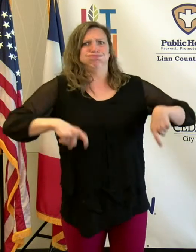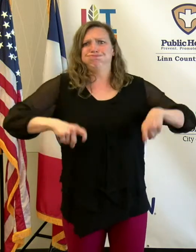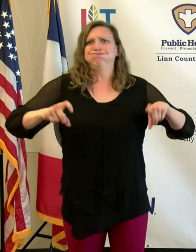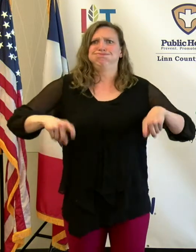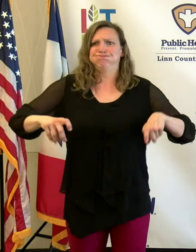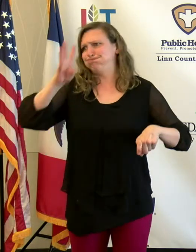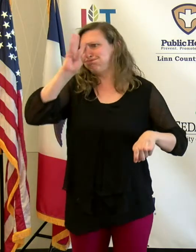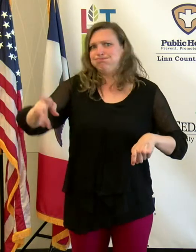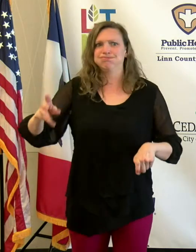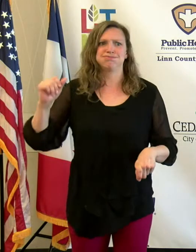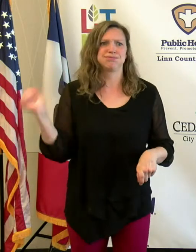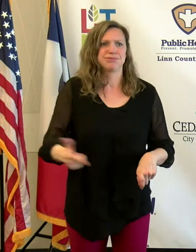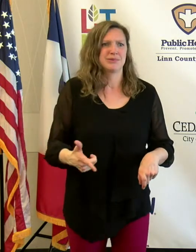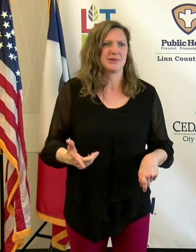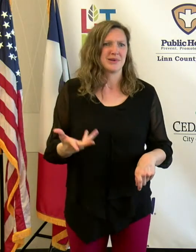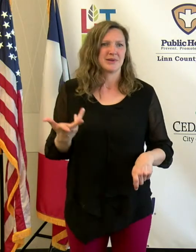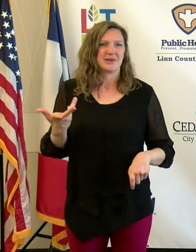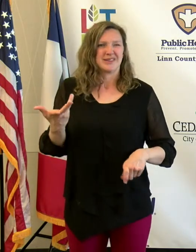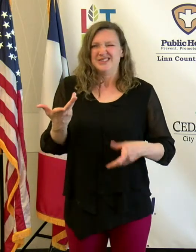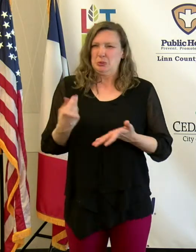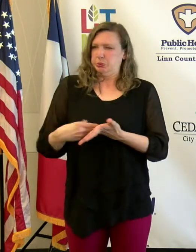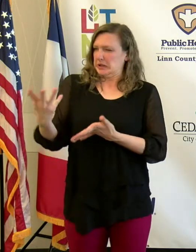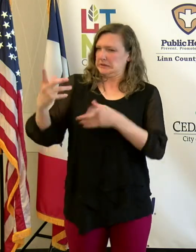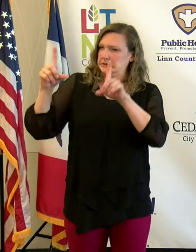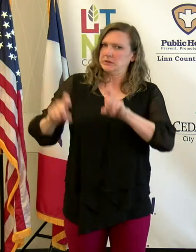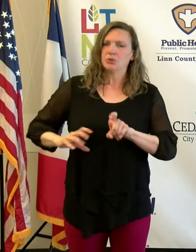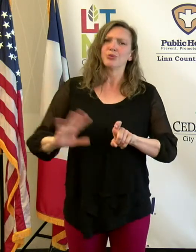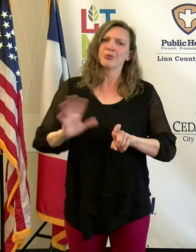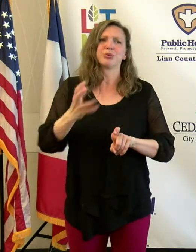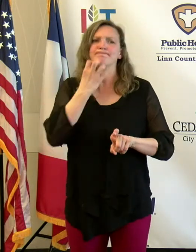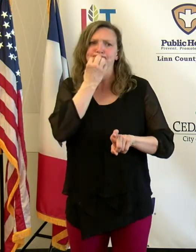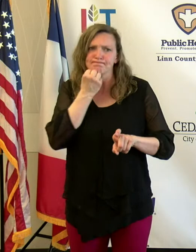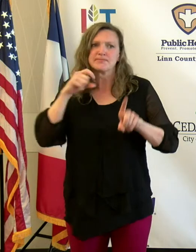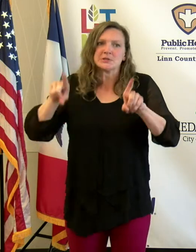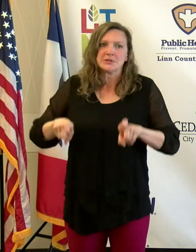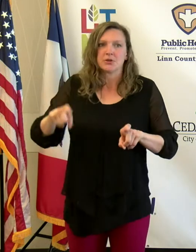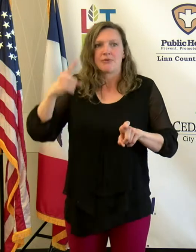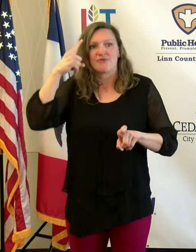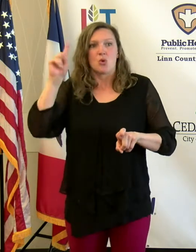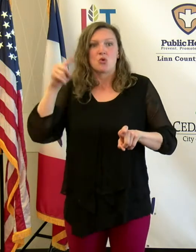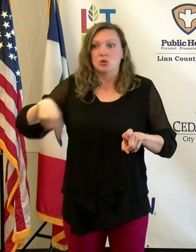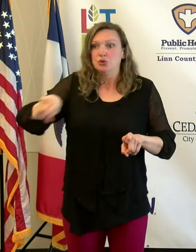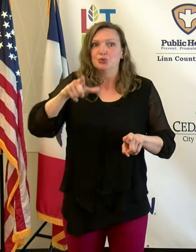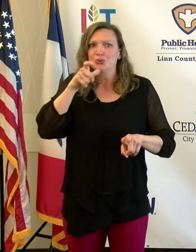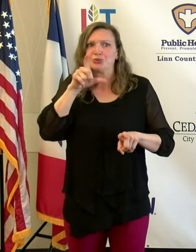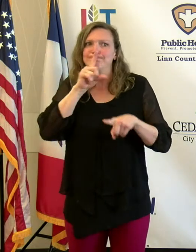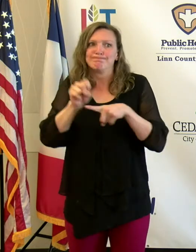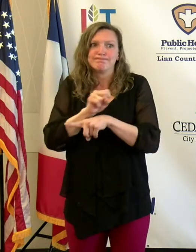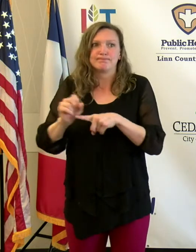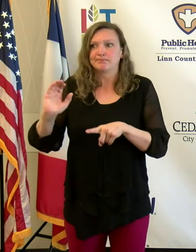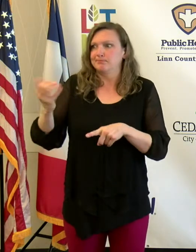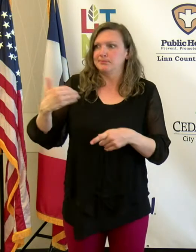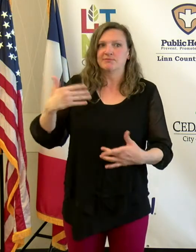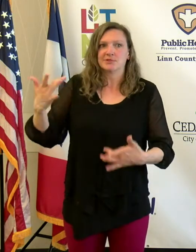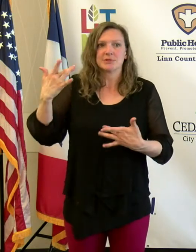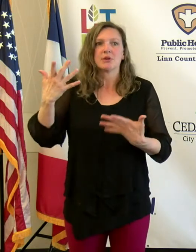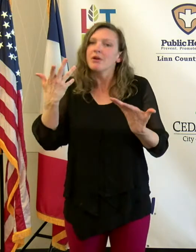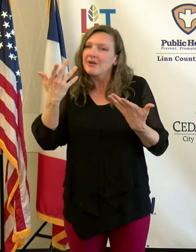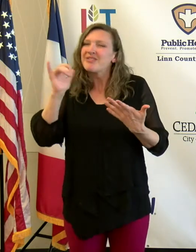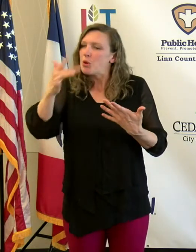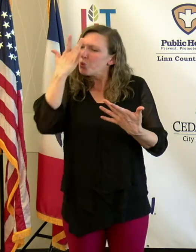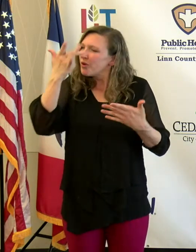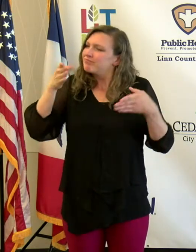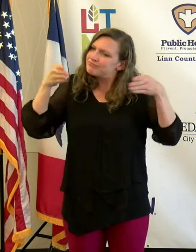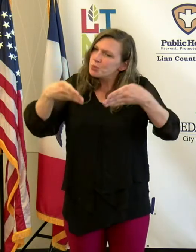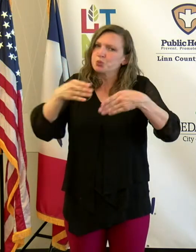We do not want to be testing individuals for return to work status because we're still limited on our personal protective equipment. So we really need to get